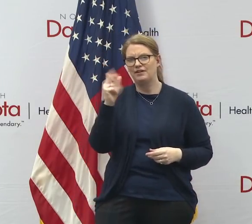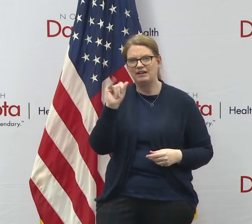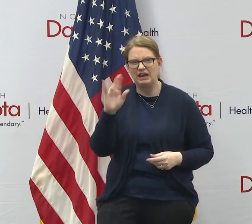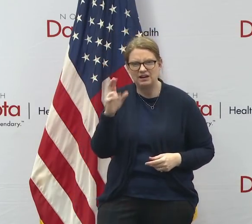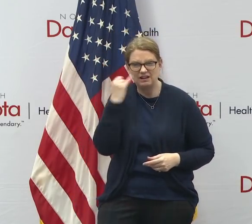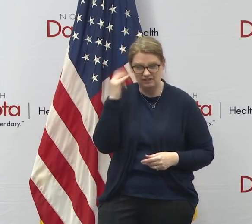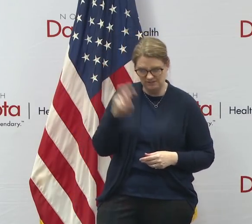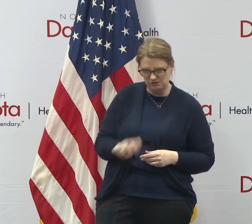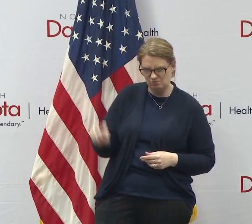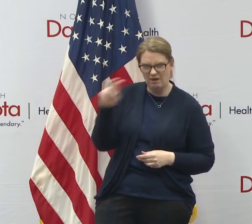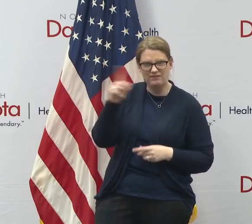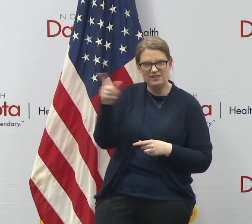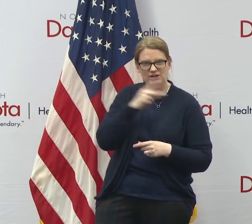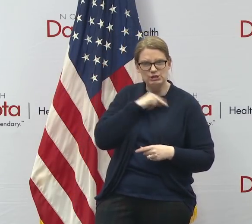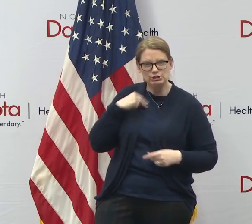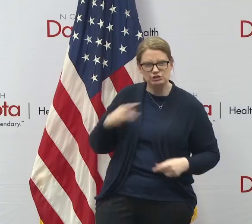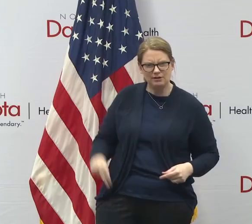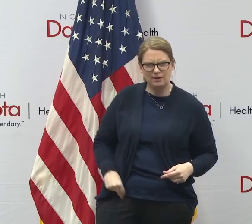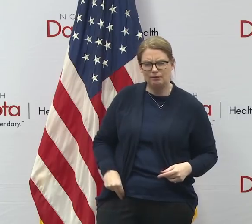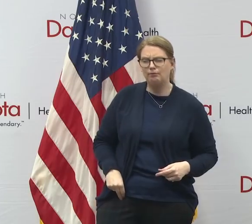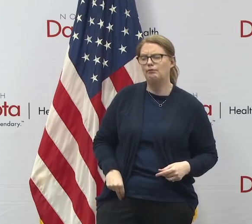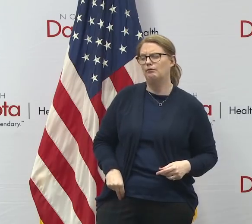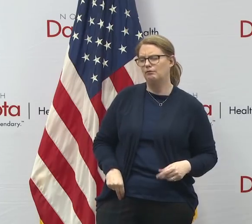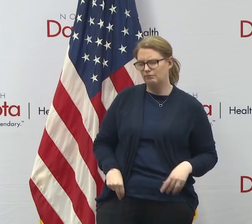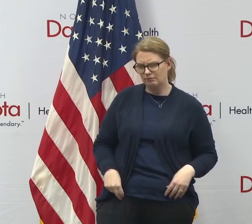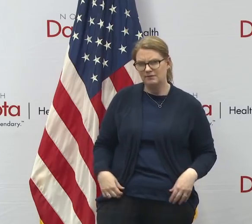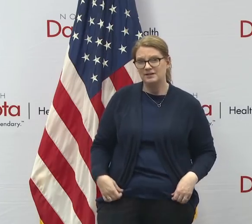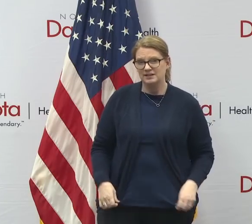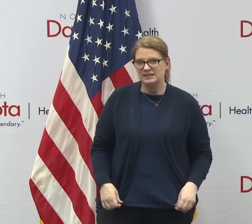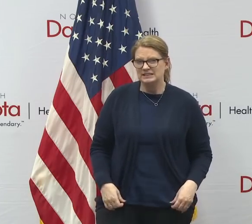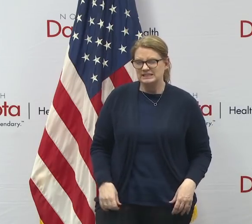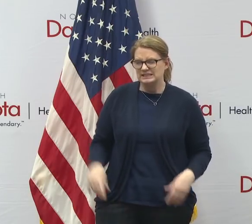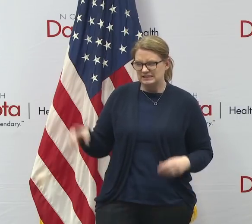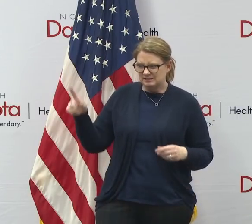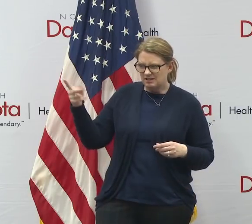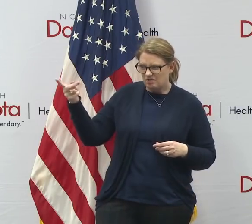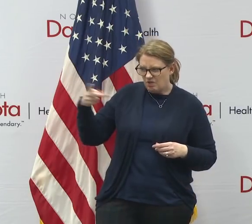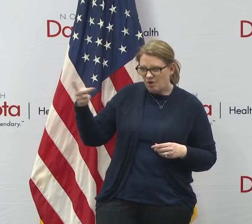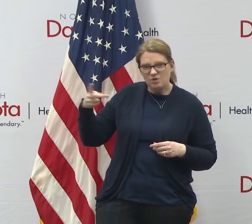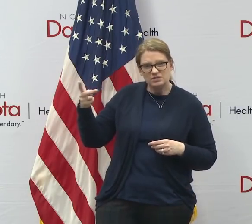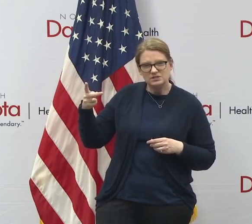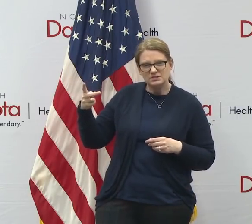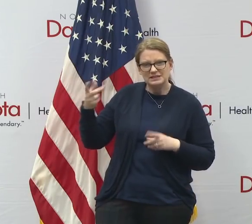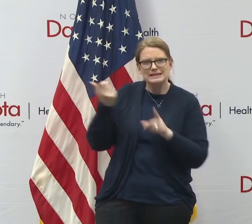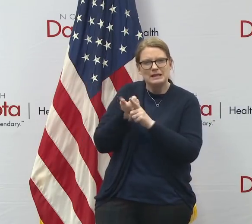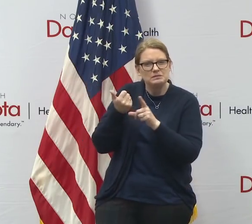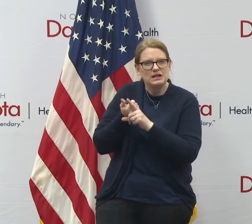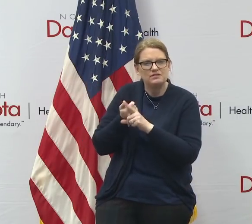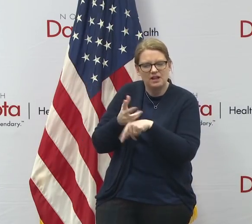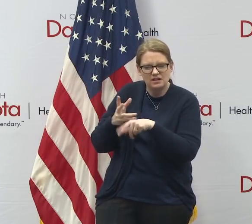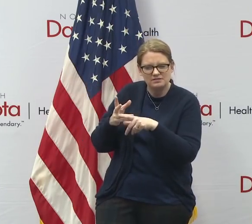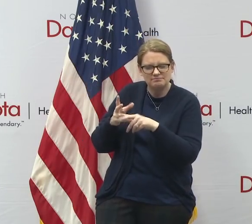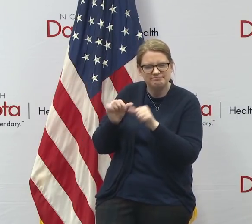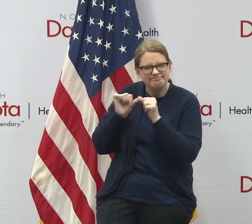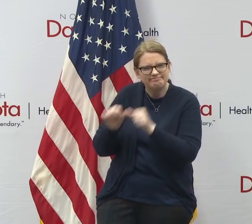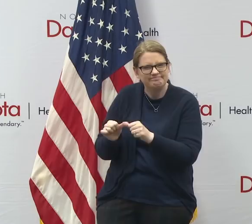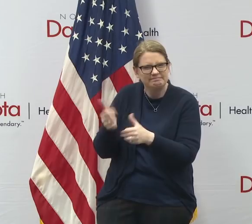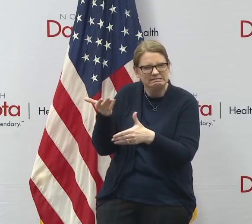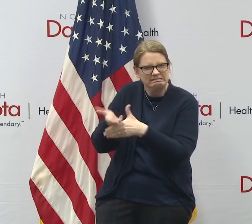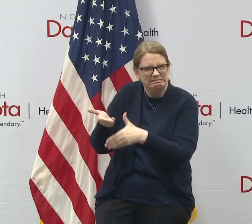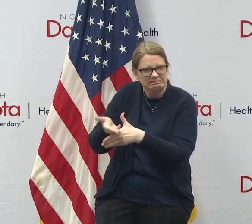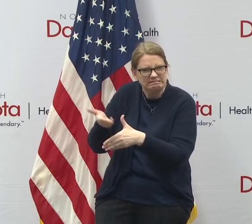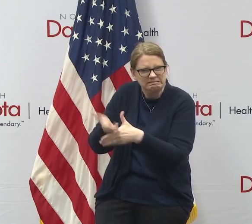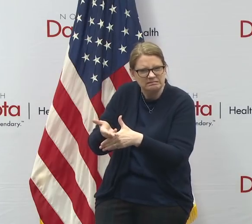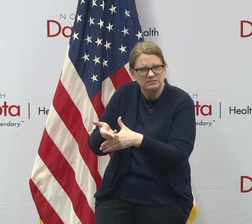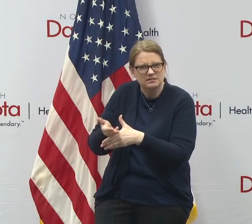anybody's ever traveled there. These things contribute to those underlying respiratory causes, and one thing that we